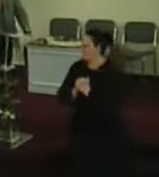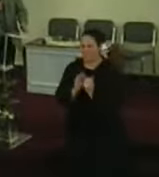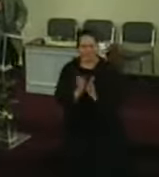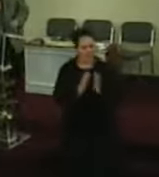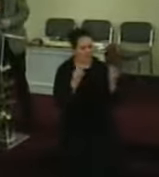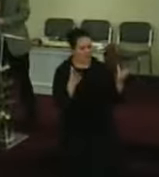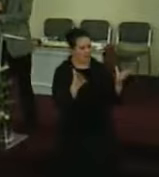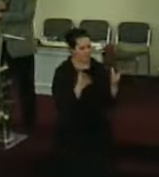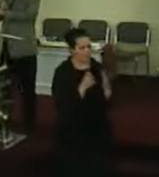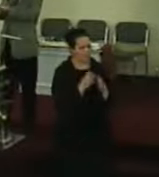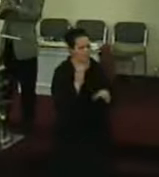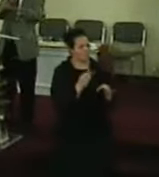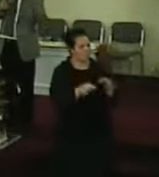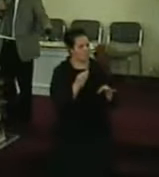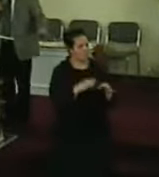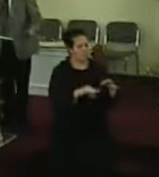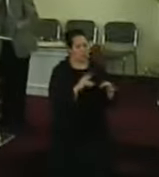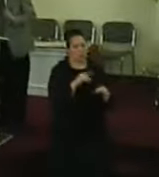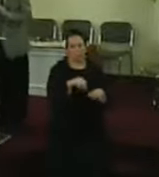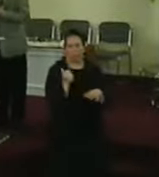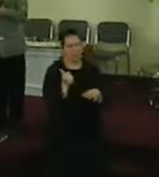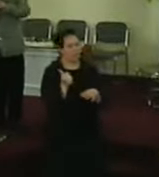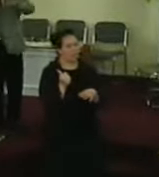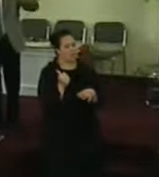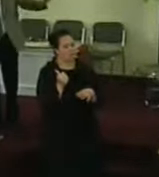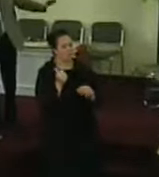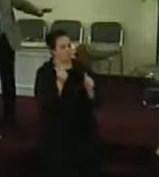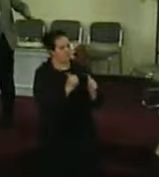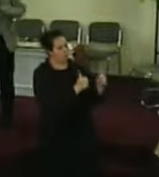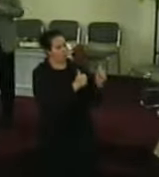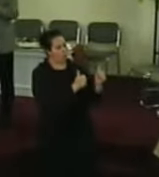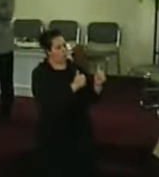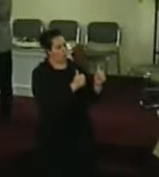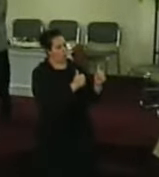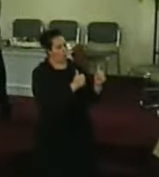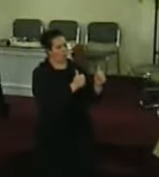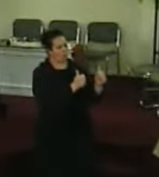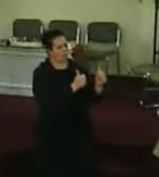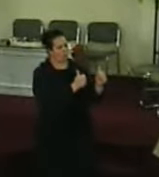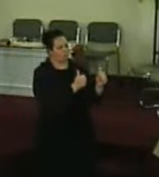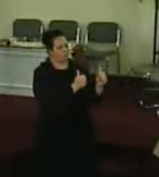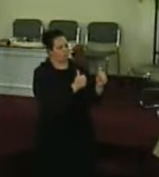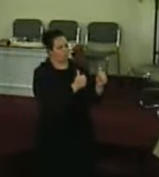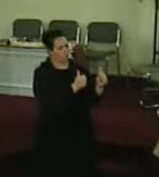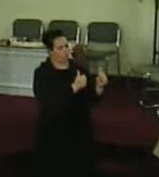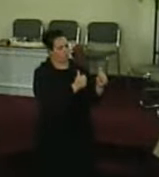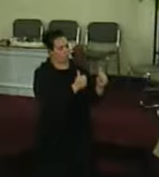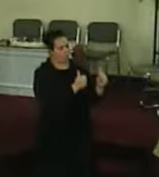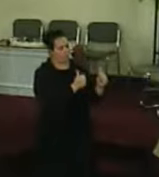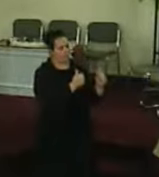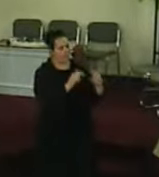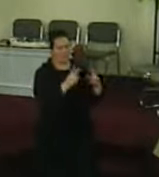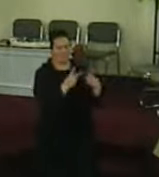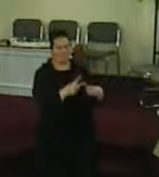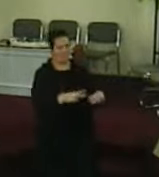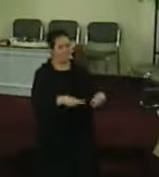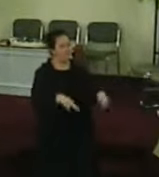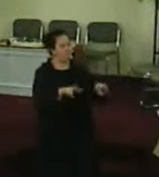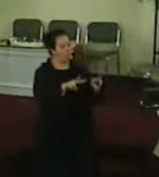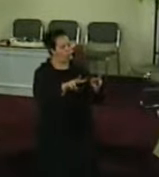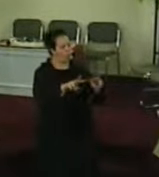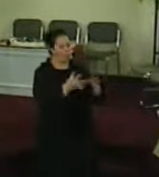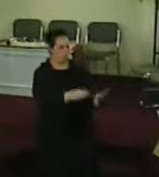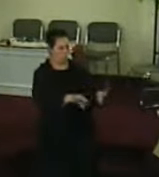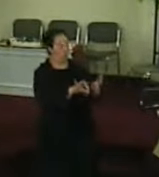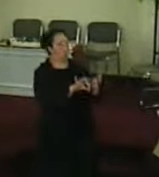Hallelujah. There's simply no one else to pursue that has any value,